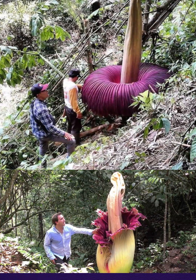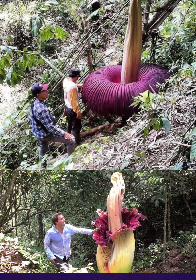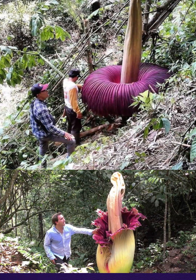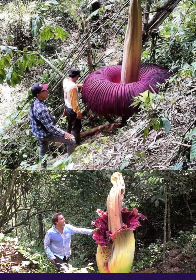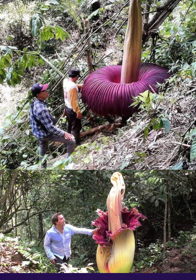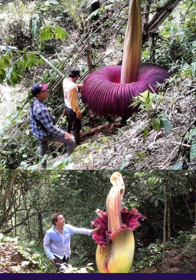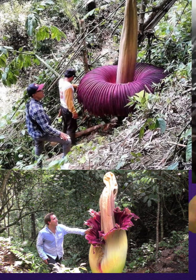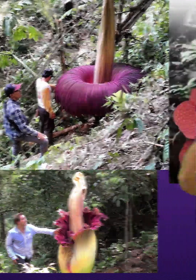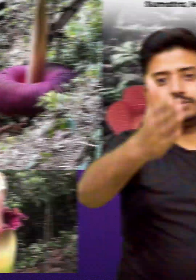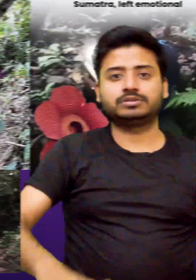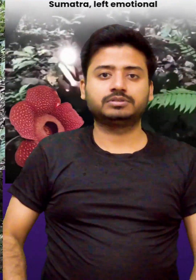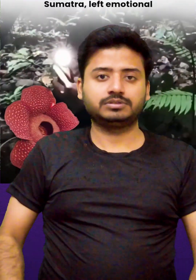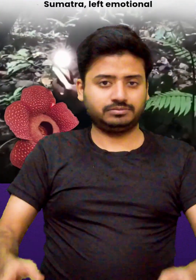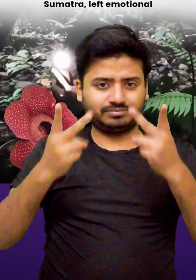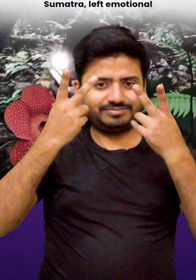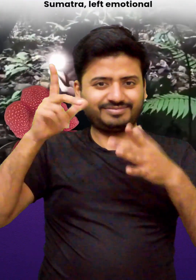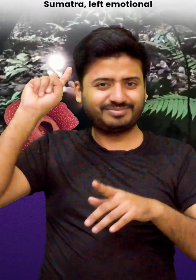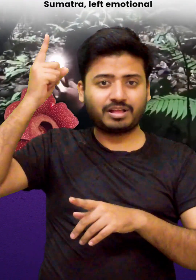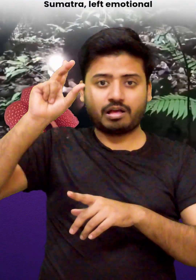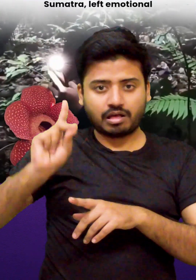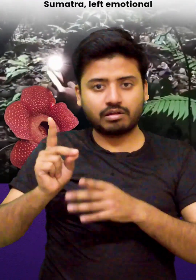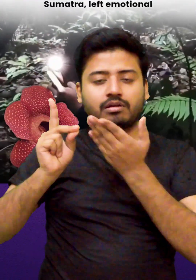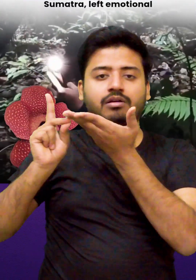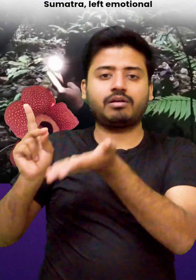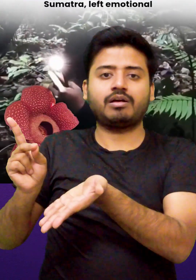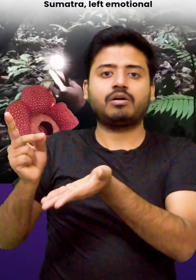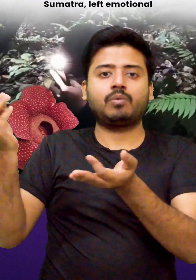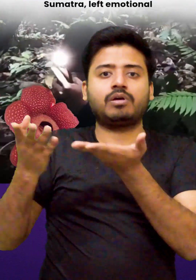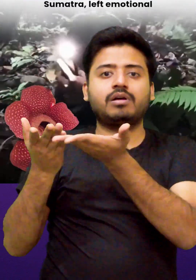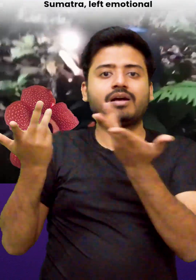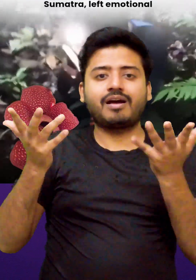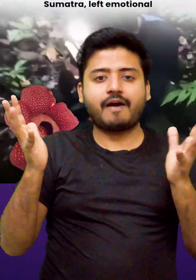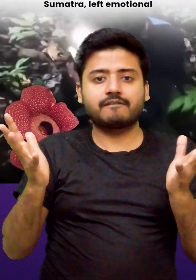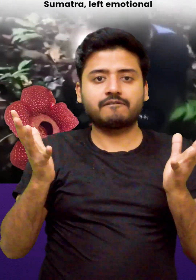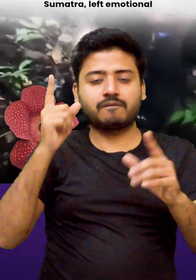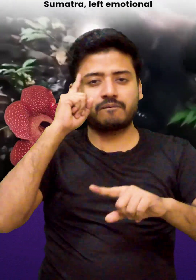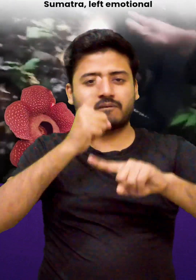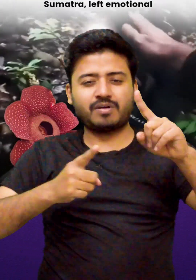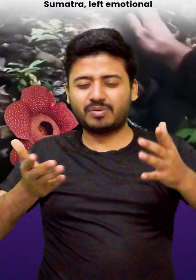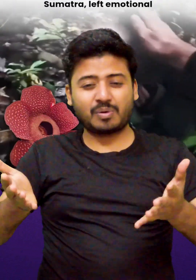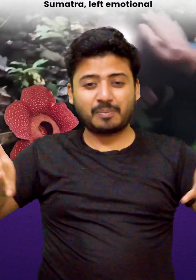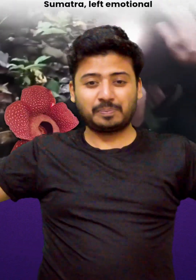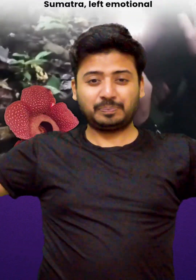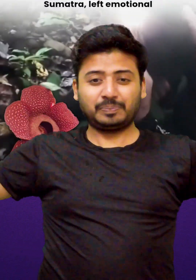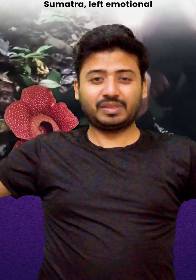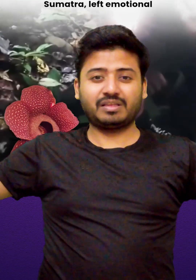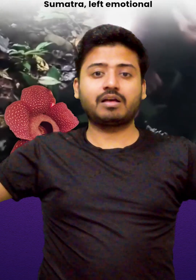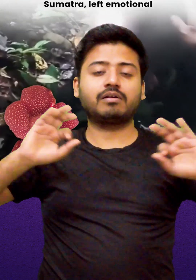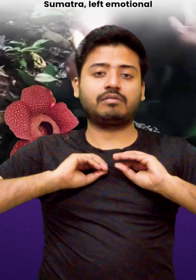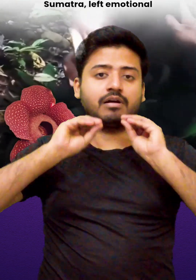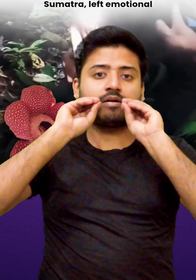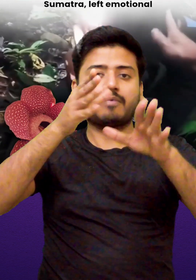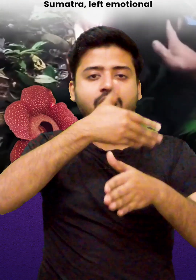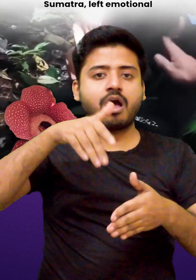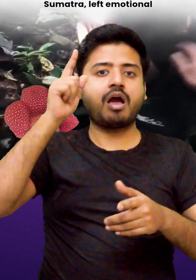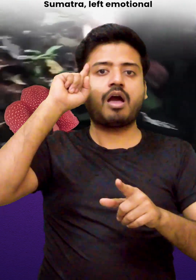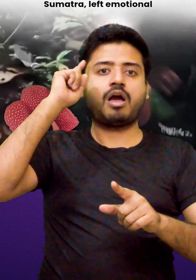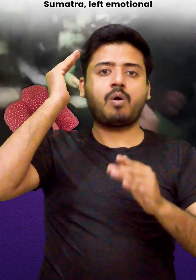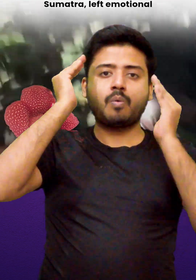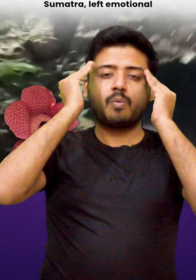dies, making a sighting an incredibly rare, once-in-a-lifetime event for scientists. Corpse flower, nickname. It